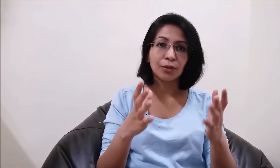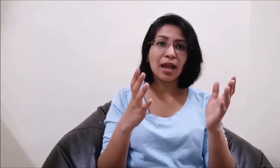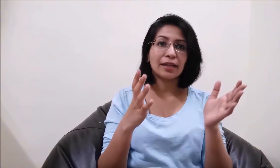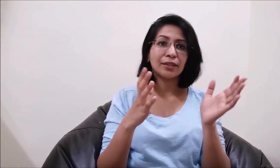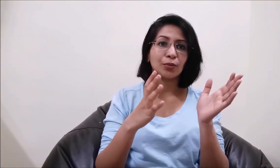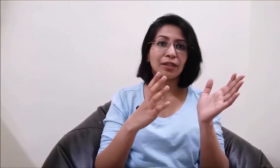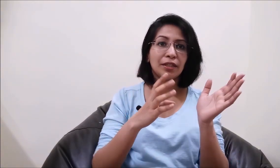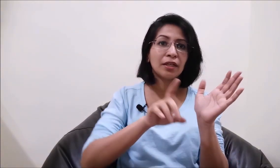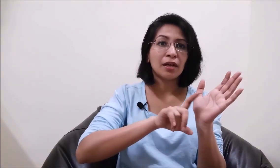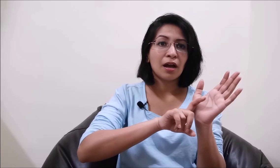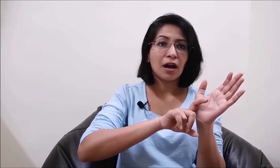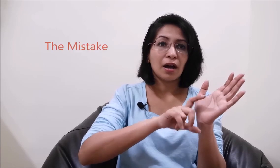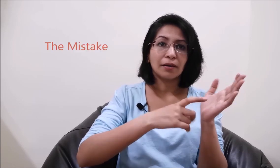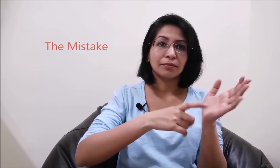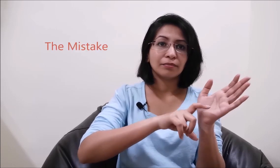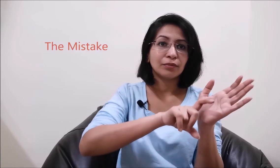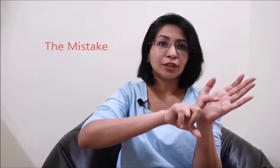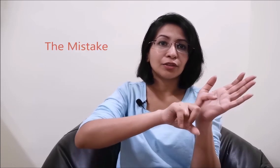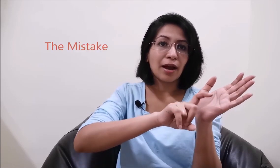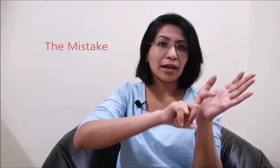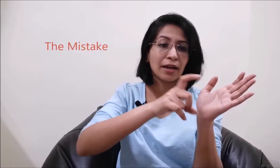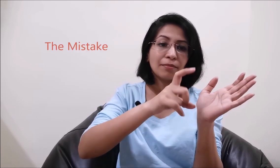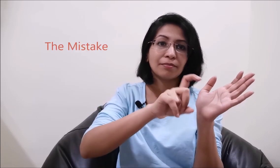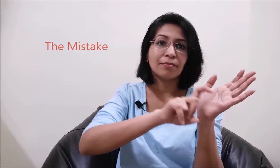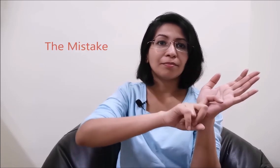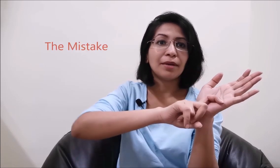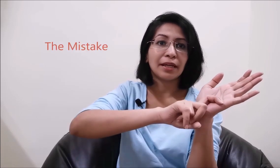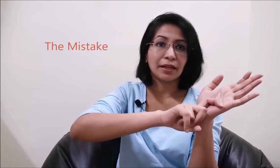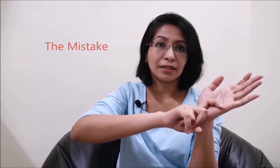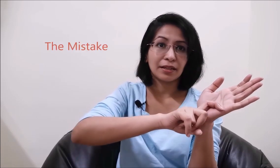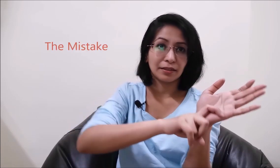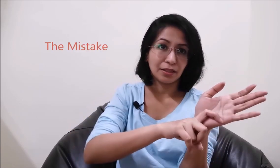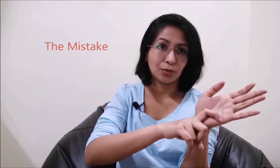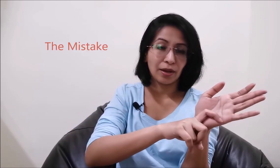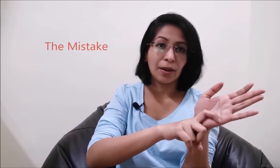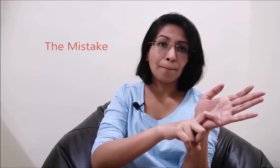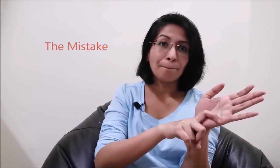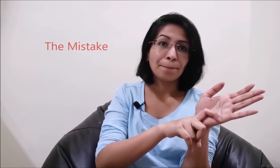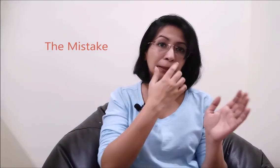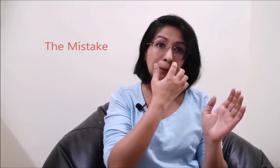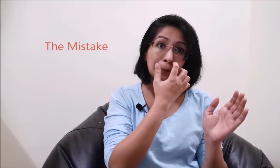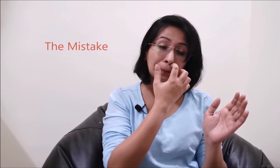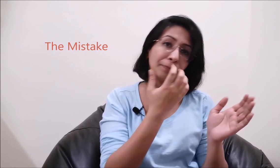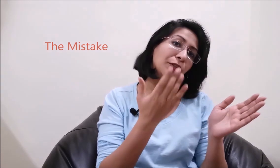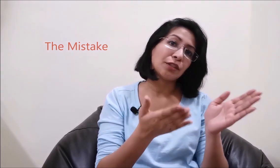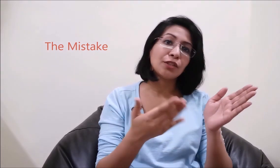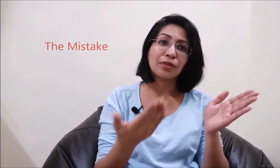video and we just try and make it this way. So this is the trick